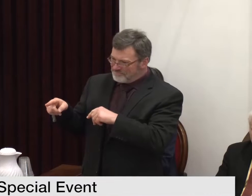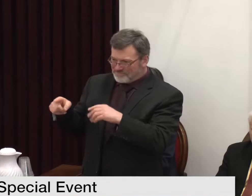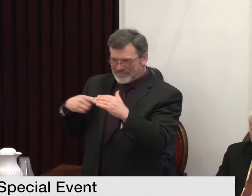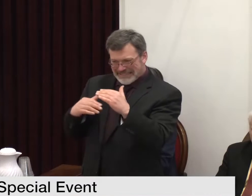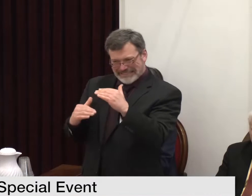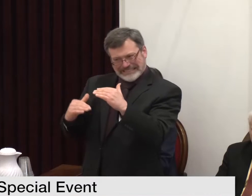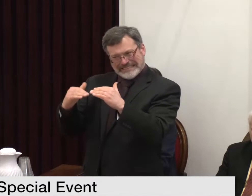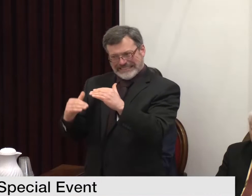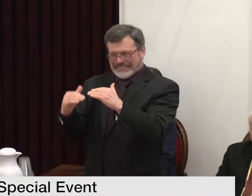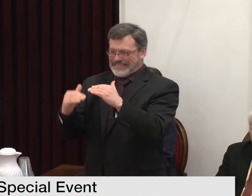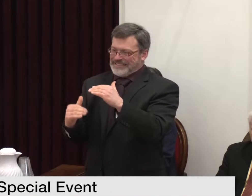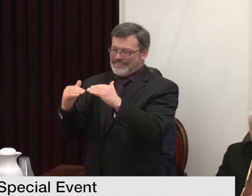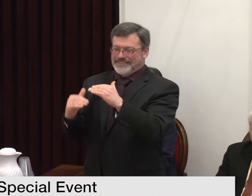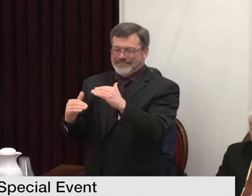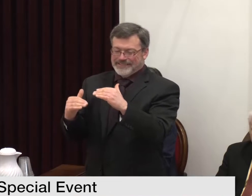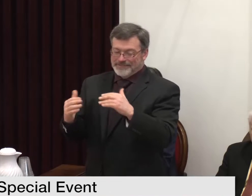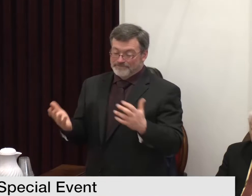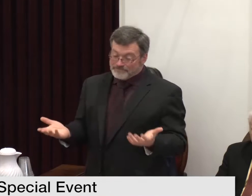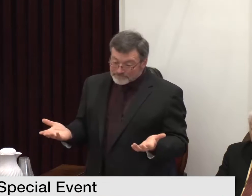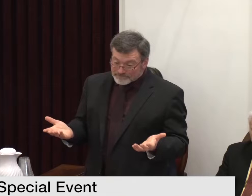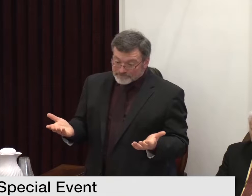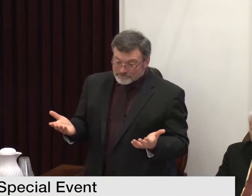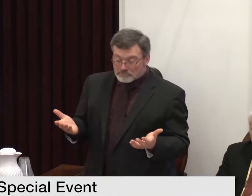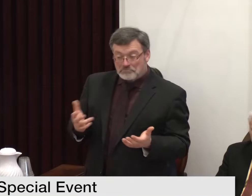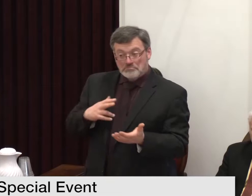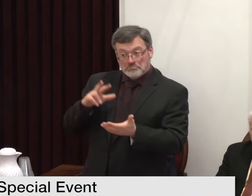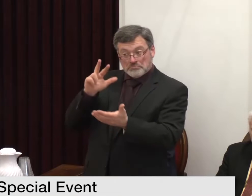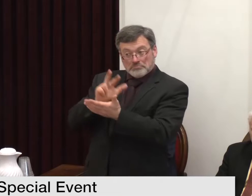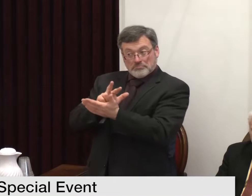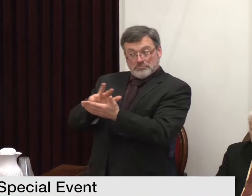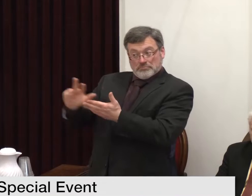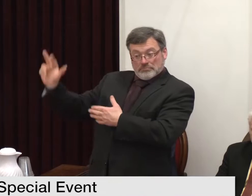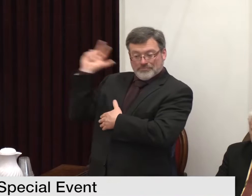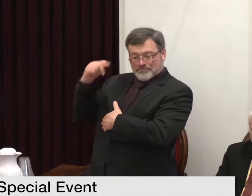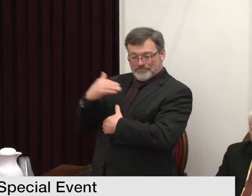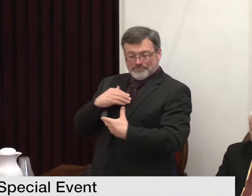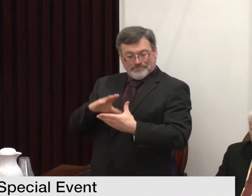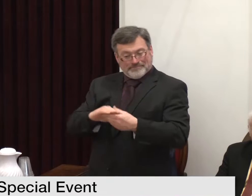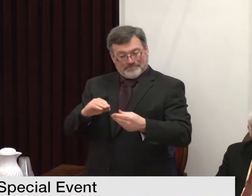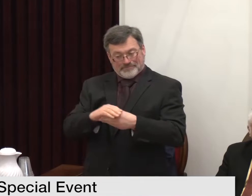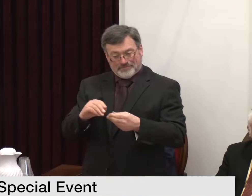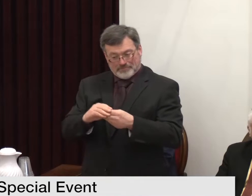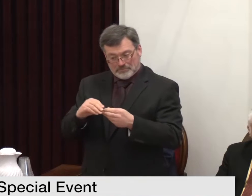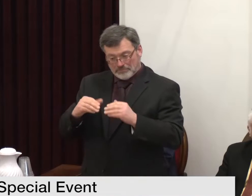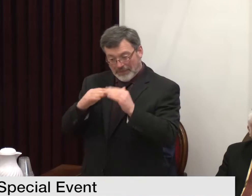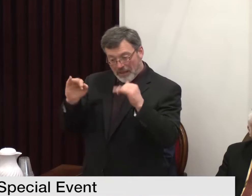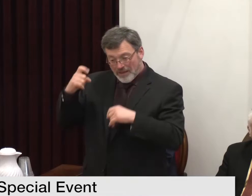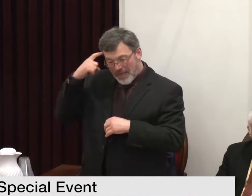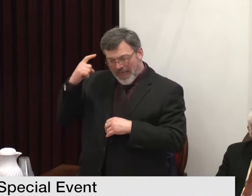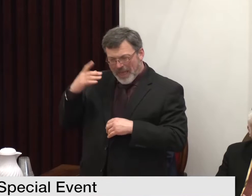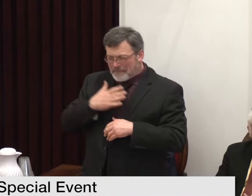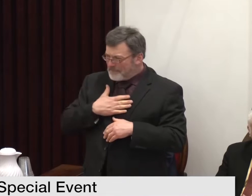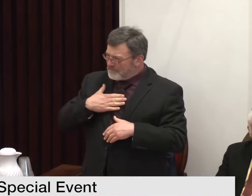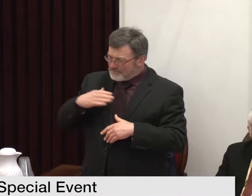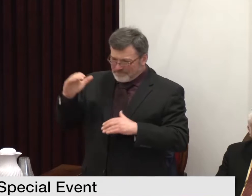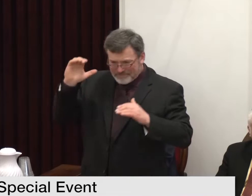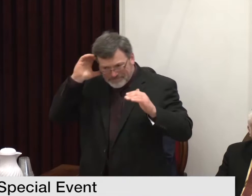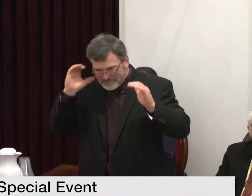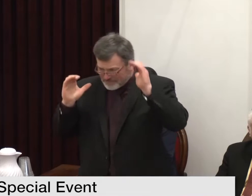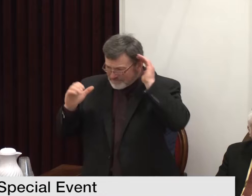In my State of the State, I said that we need to listen to each other and learn the lessons of the